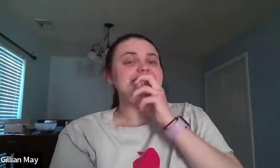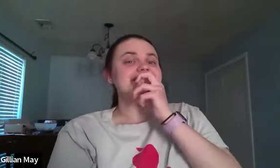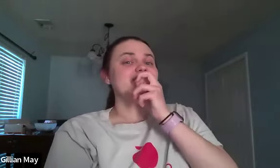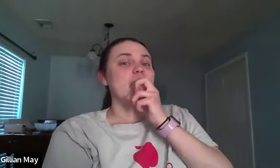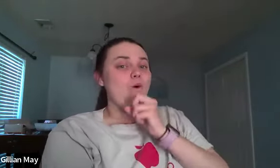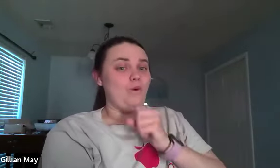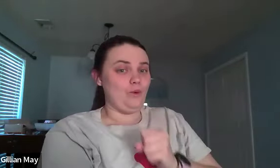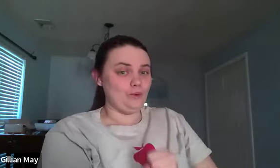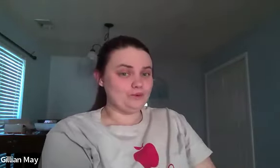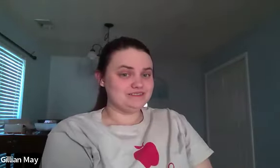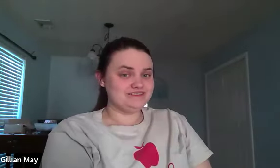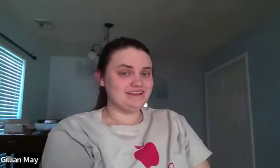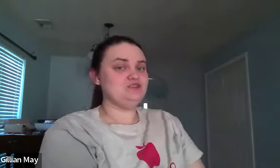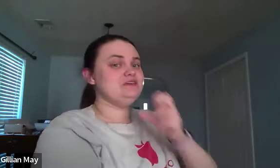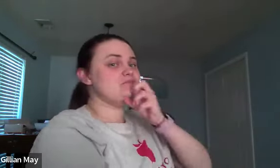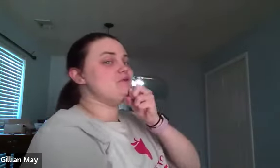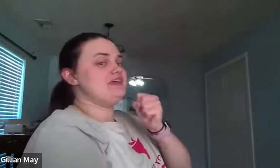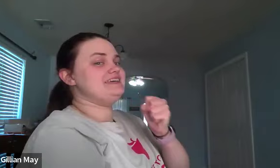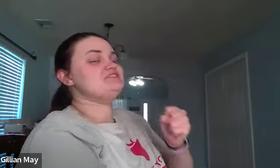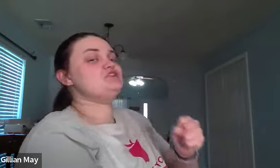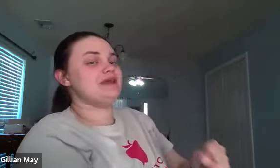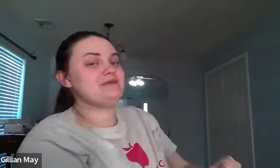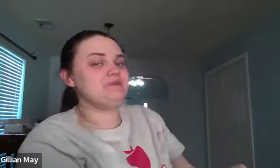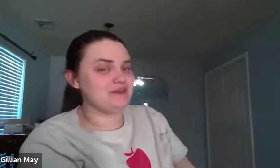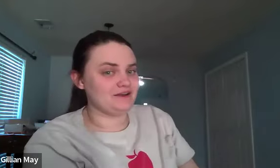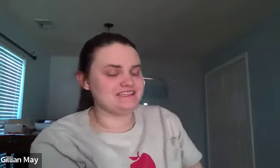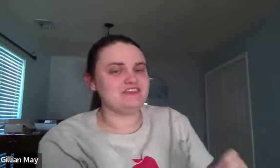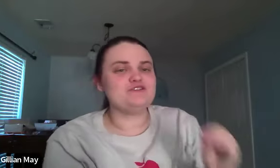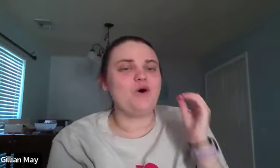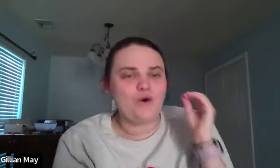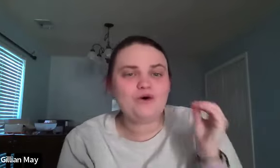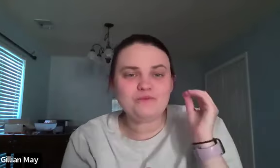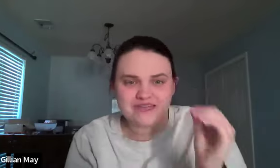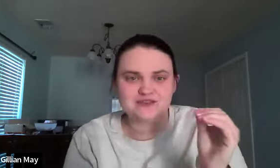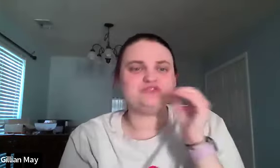is old. Like you keep pulling, like it's like the gray beards. Like think of the old men with